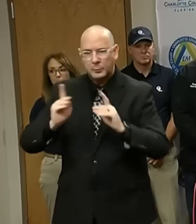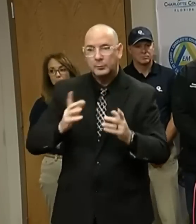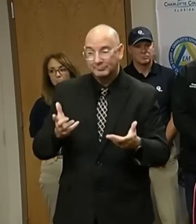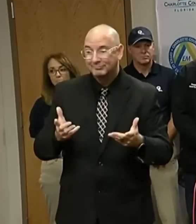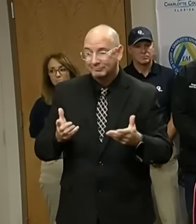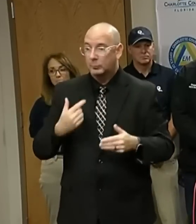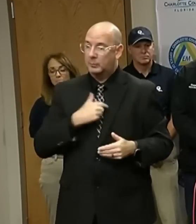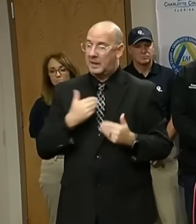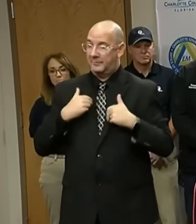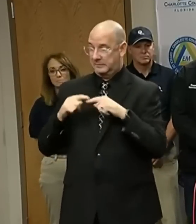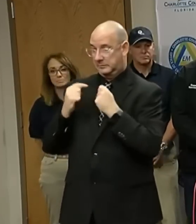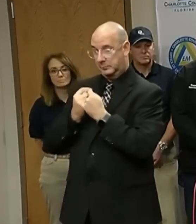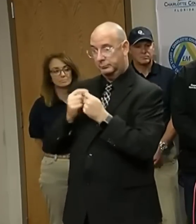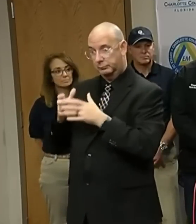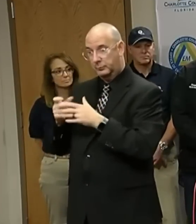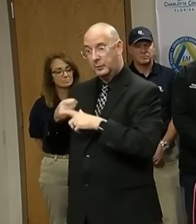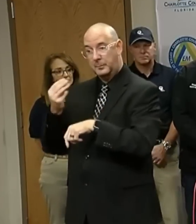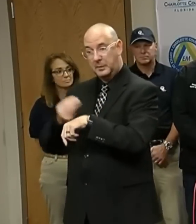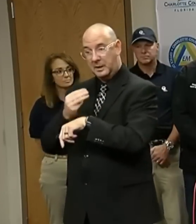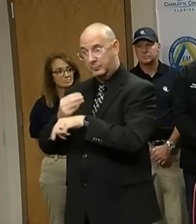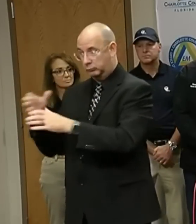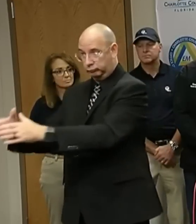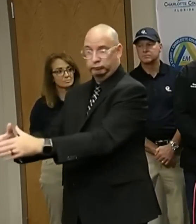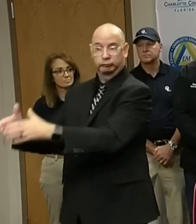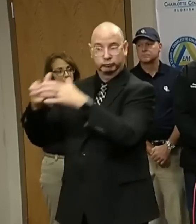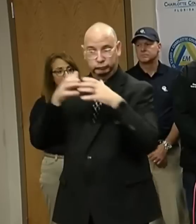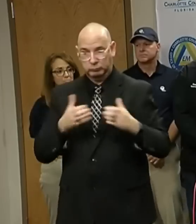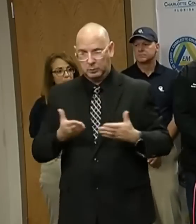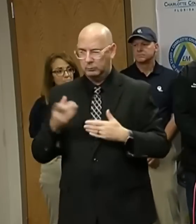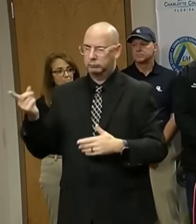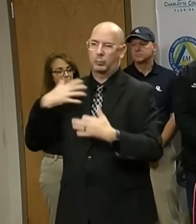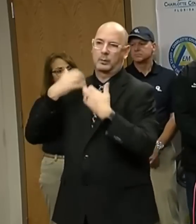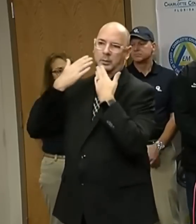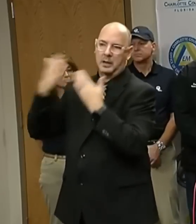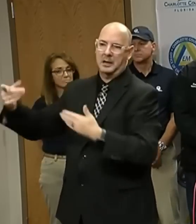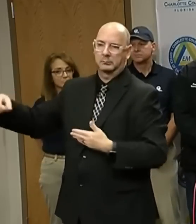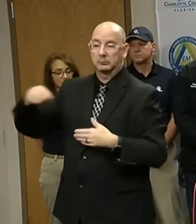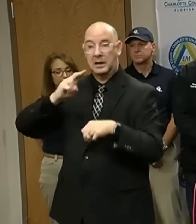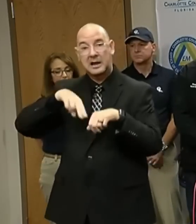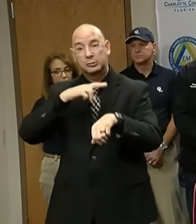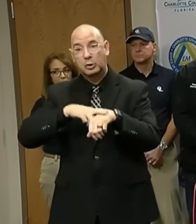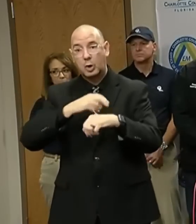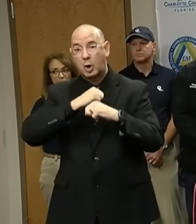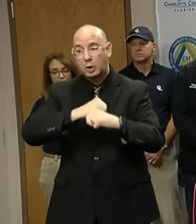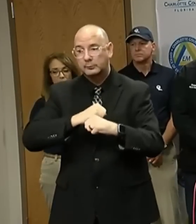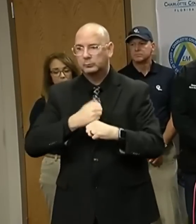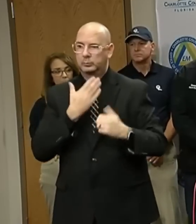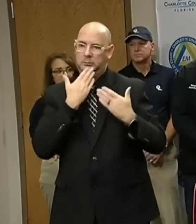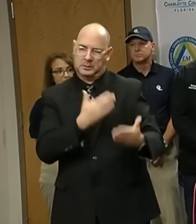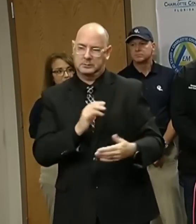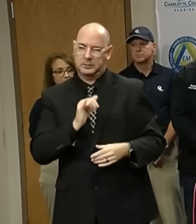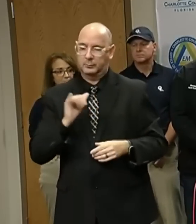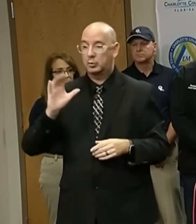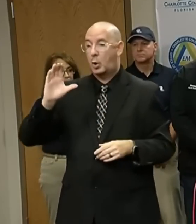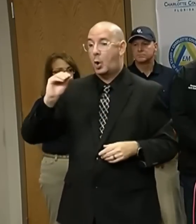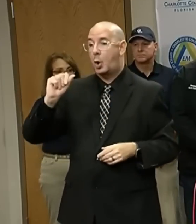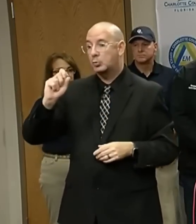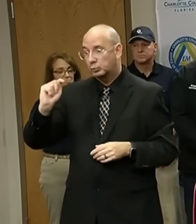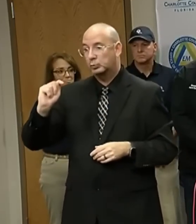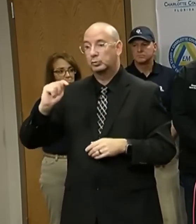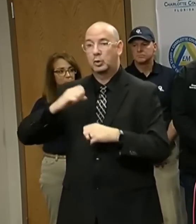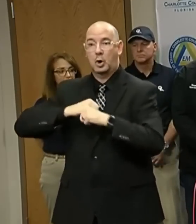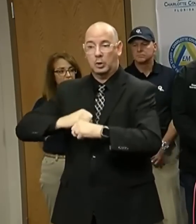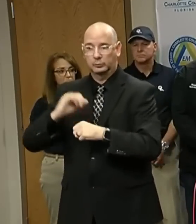from Miami-Dade. We want to thank them, thank the National Guard, thank the Coast Guard. They've been able to do a lot of